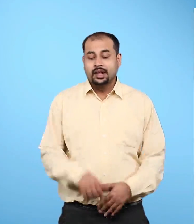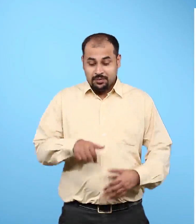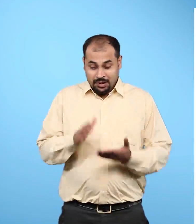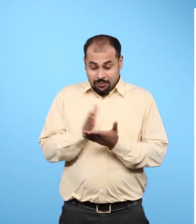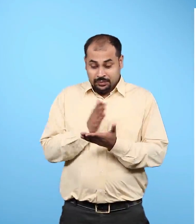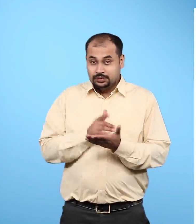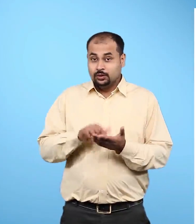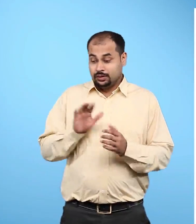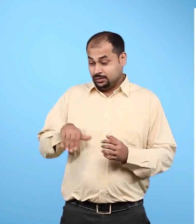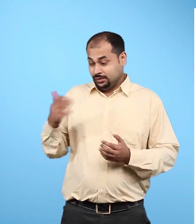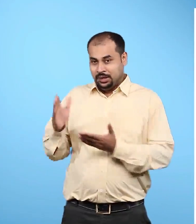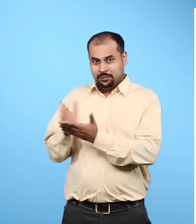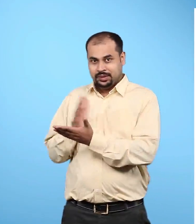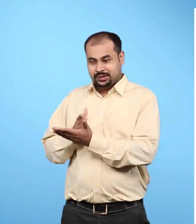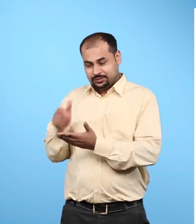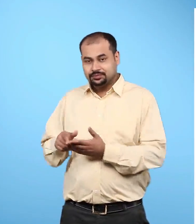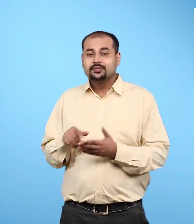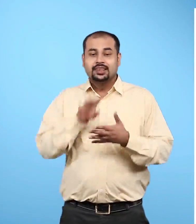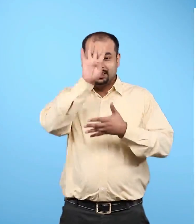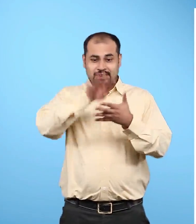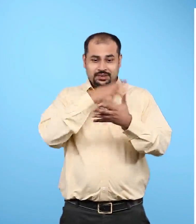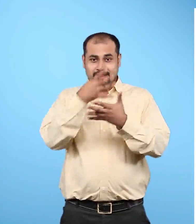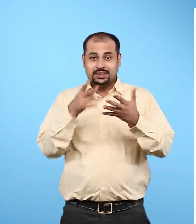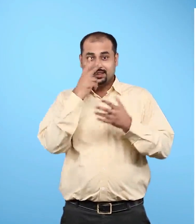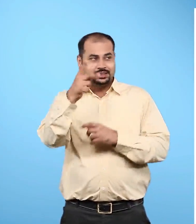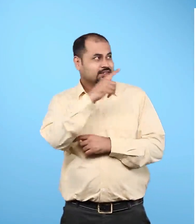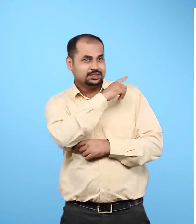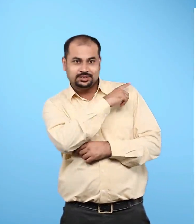Trace your hand on the squared sheet on the next page.